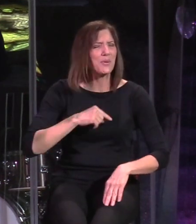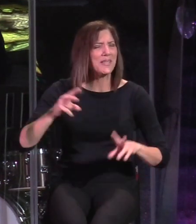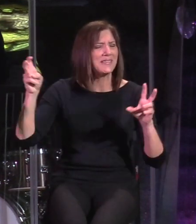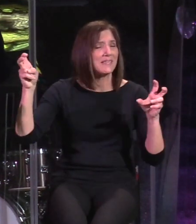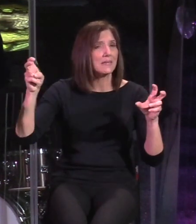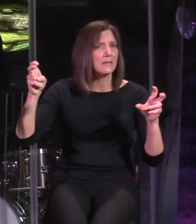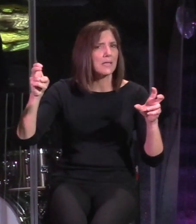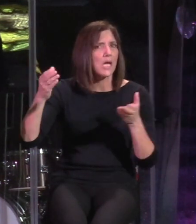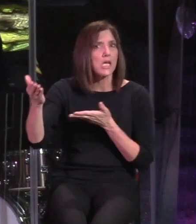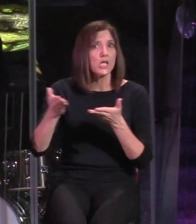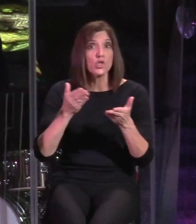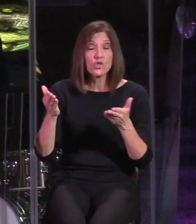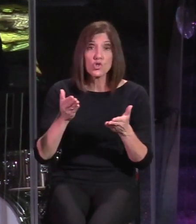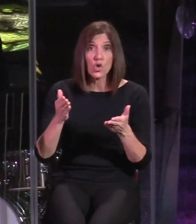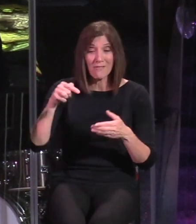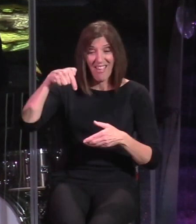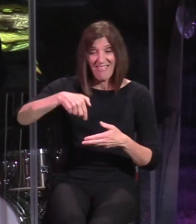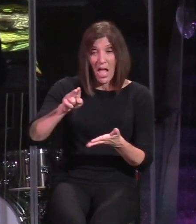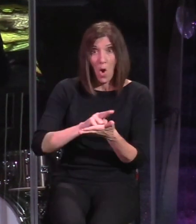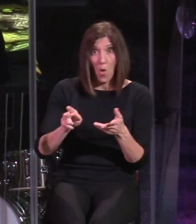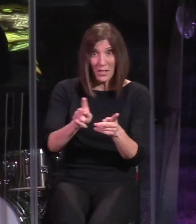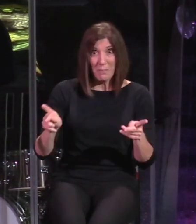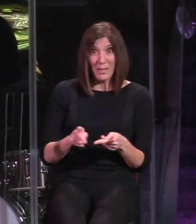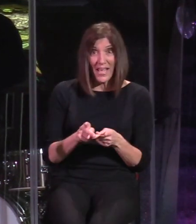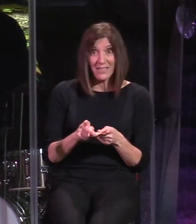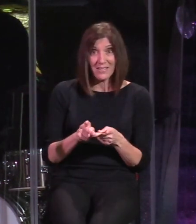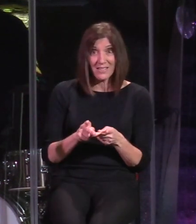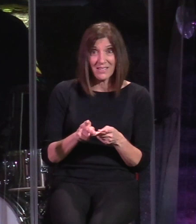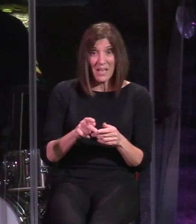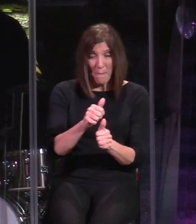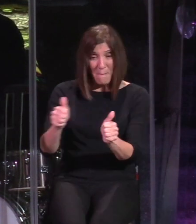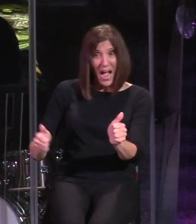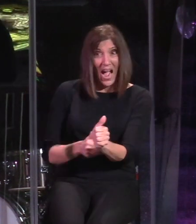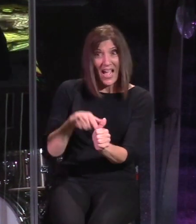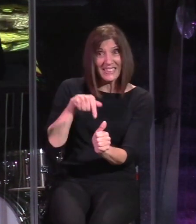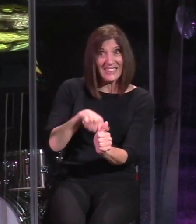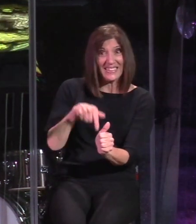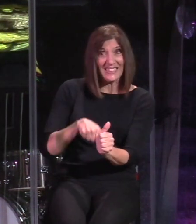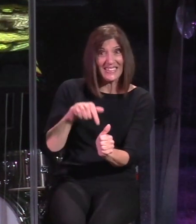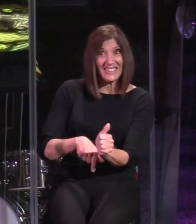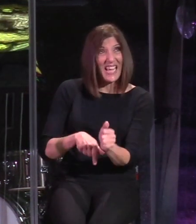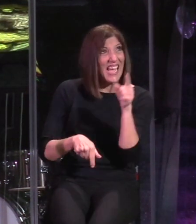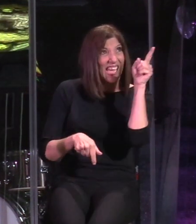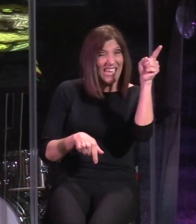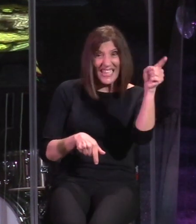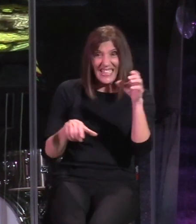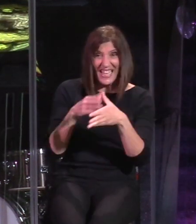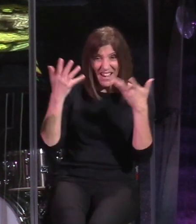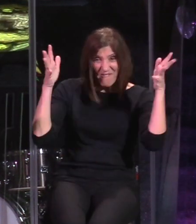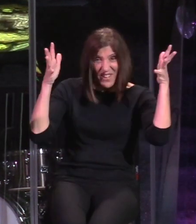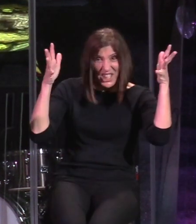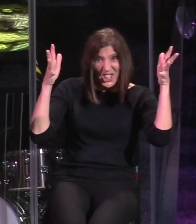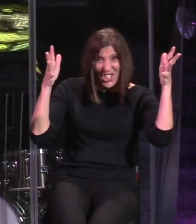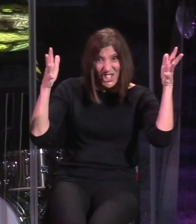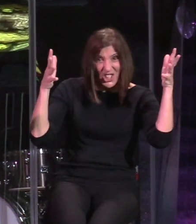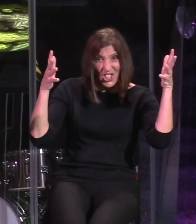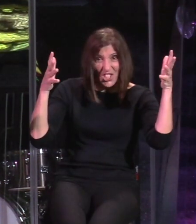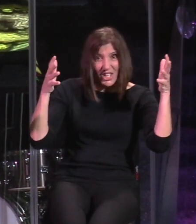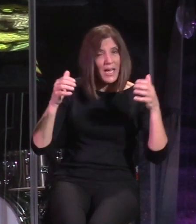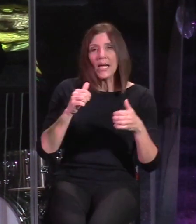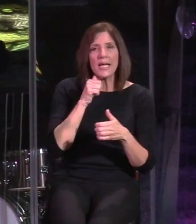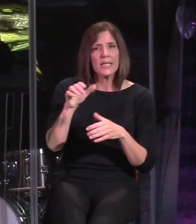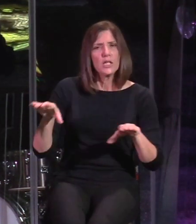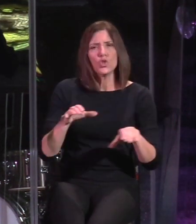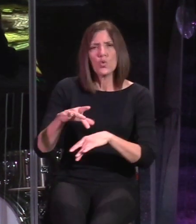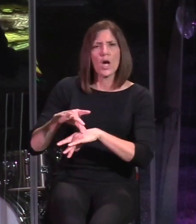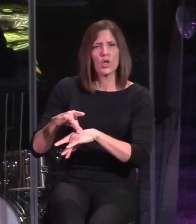greater holy place. You see, Jesus didn't enter into the most holy place in the temple here on earth, but he went